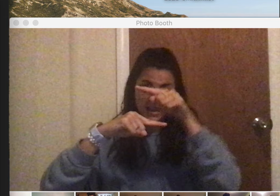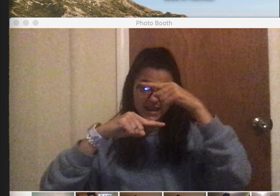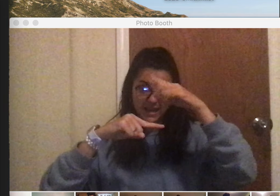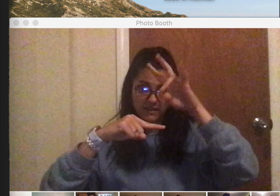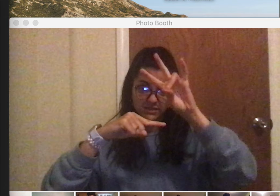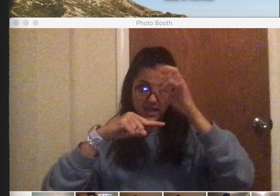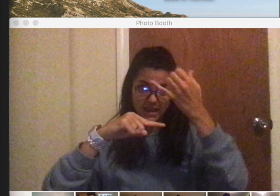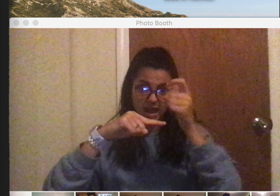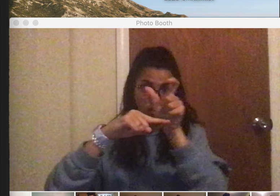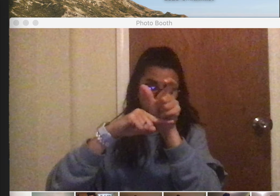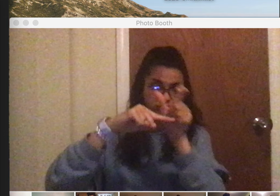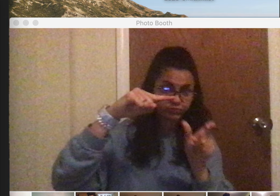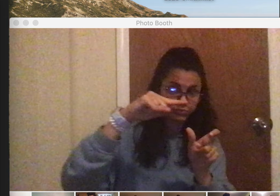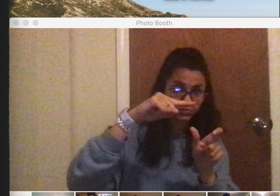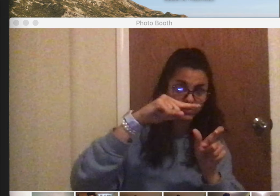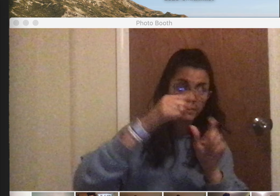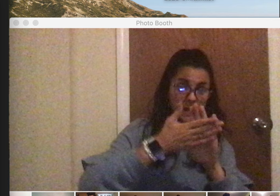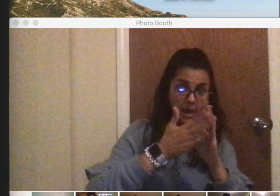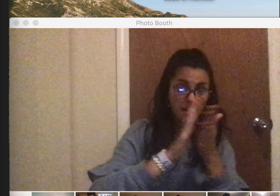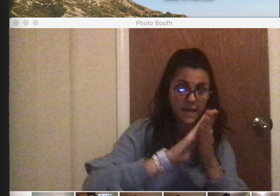and just 1 left on top.